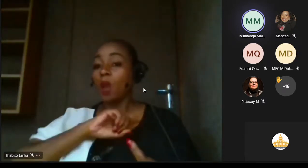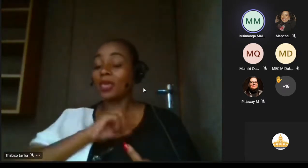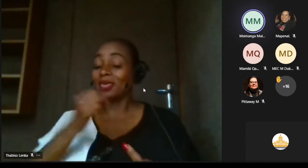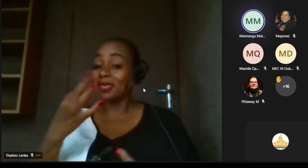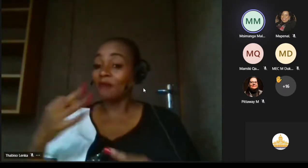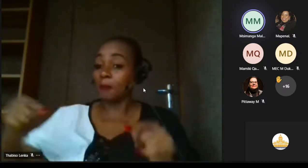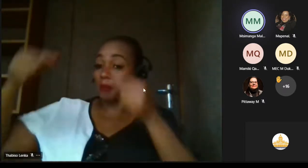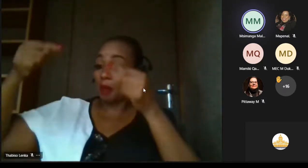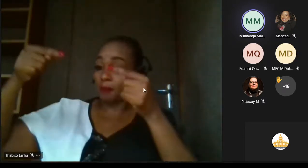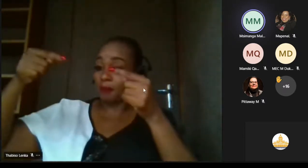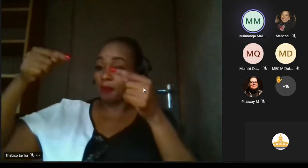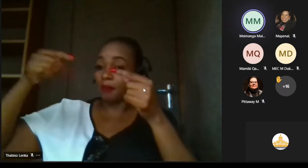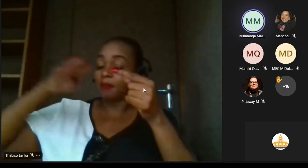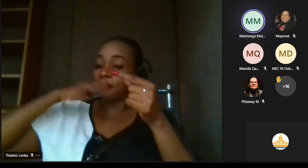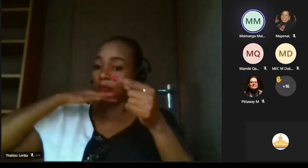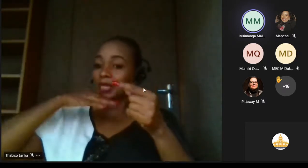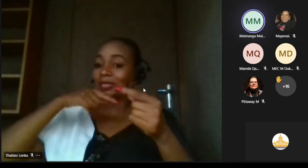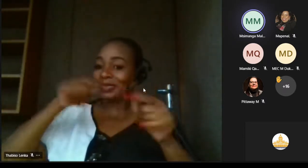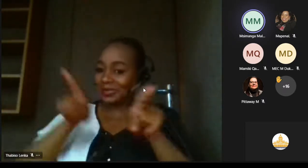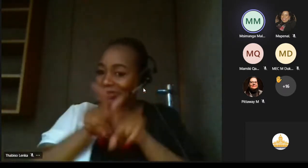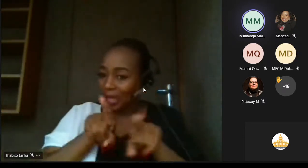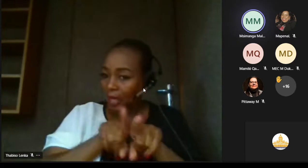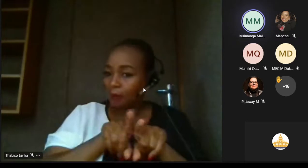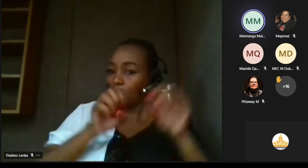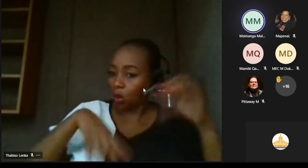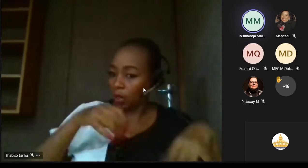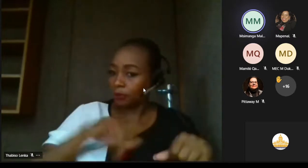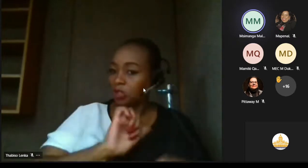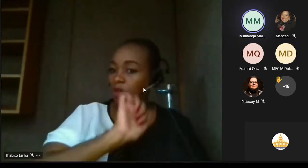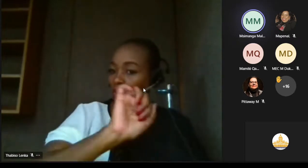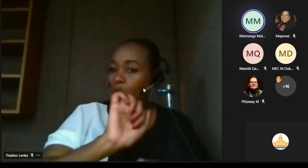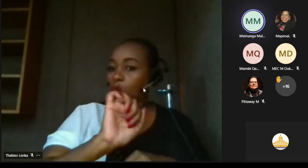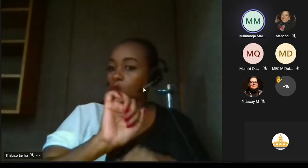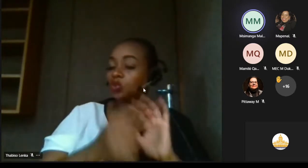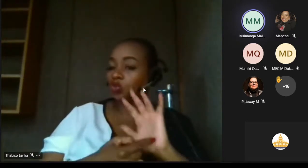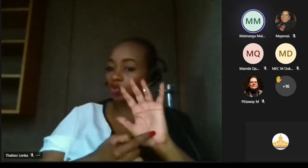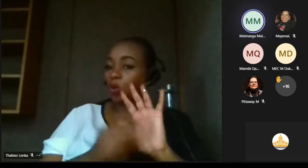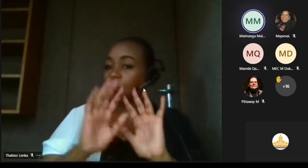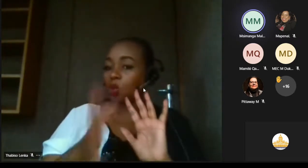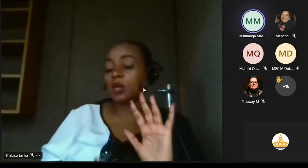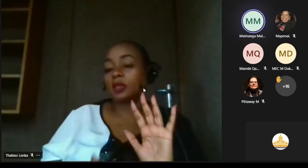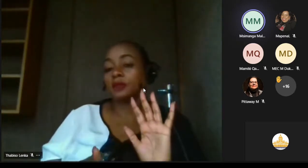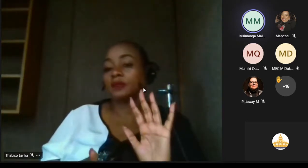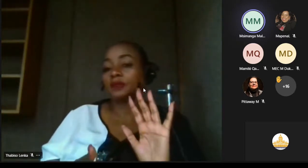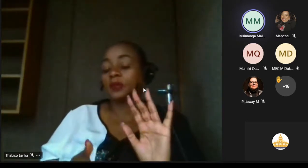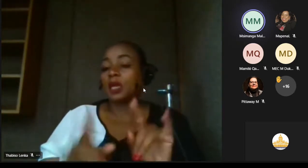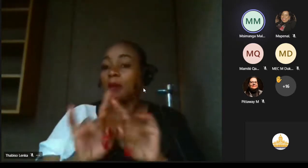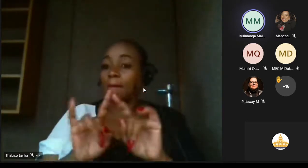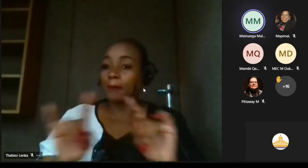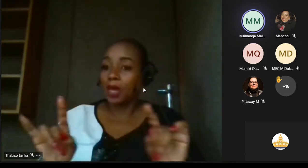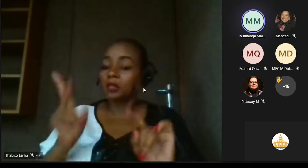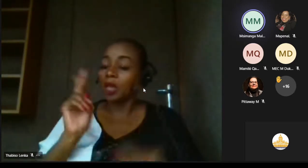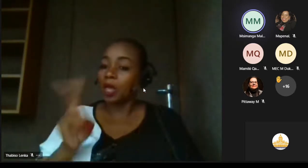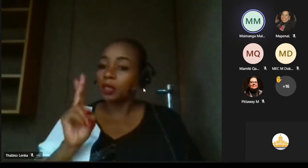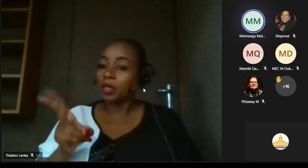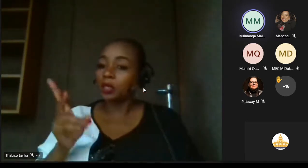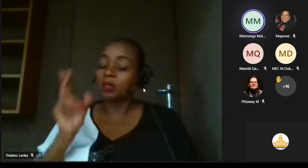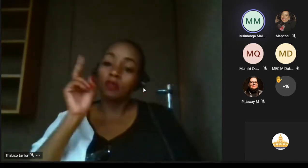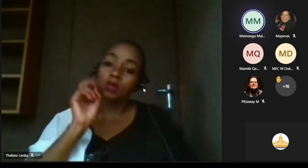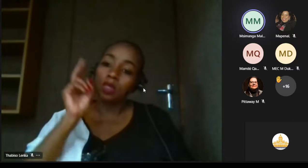le tsa how di scandal di tlo hlaha. That's why re leng mathateng ana e re leng hona ho Freestata mara ha o mametse hape o mametse